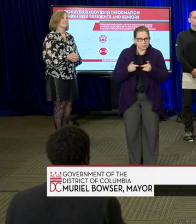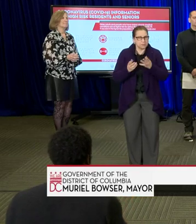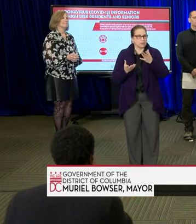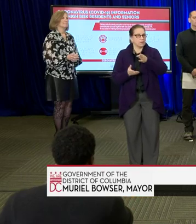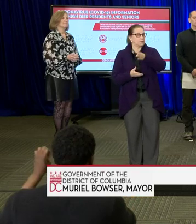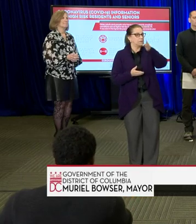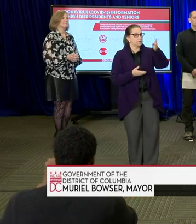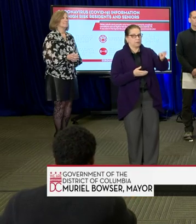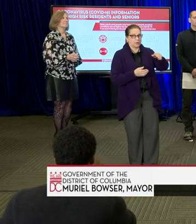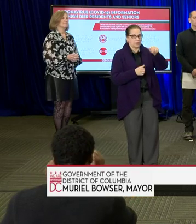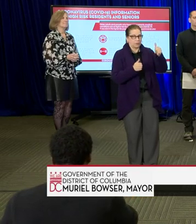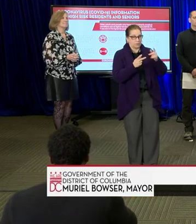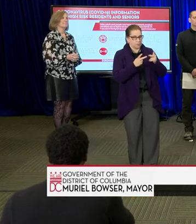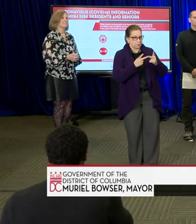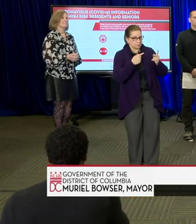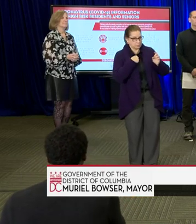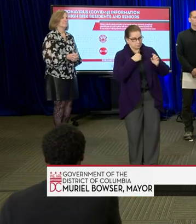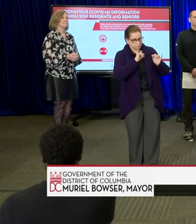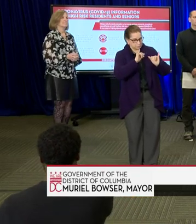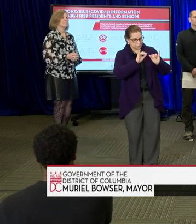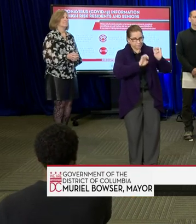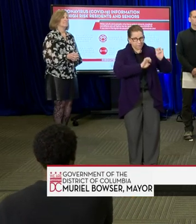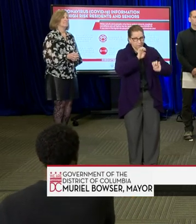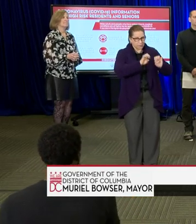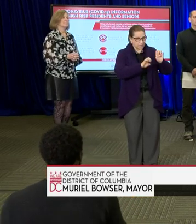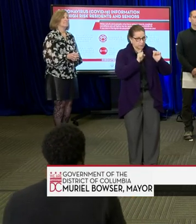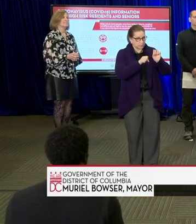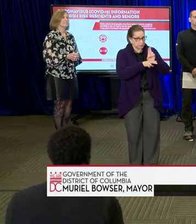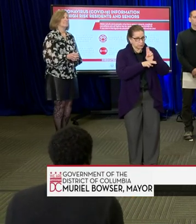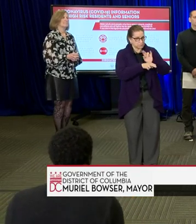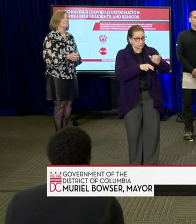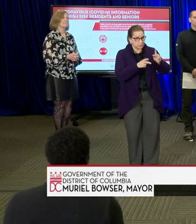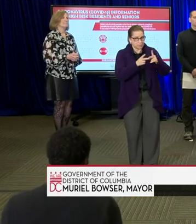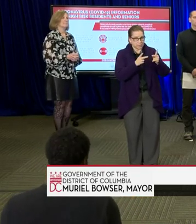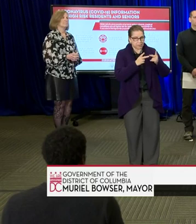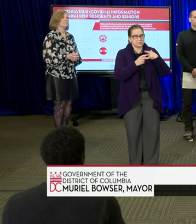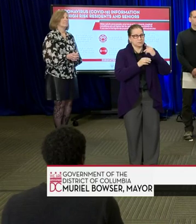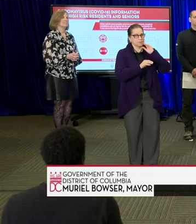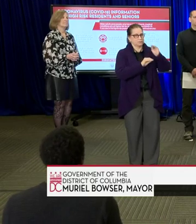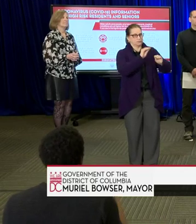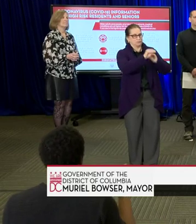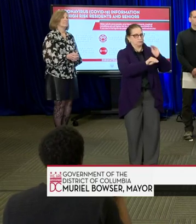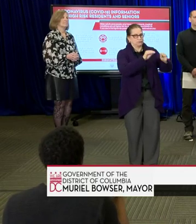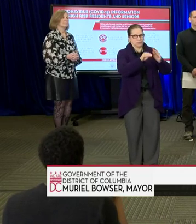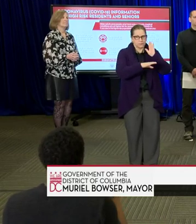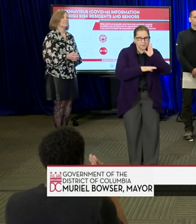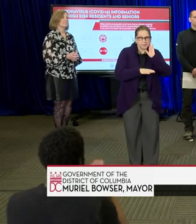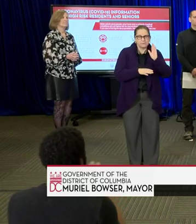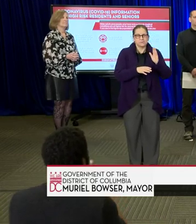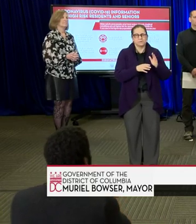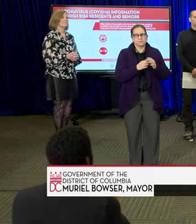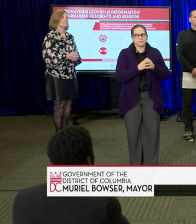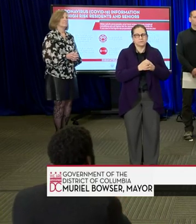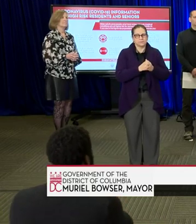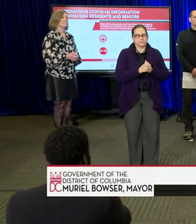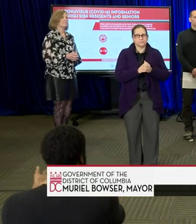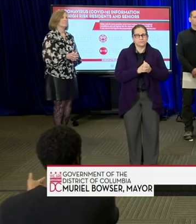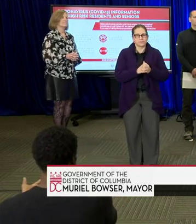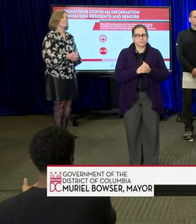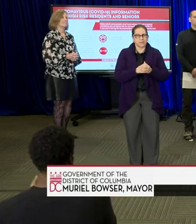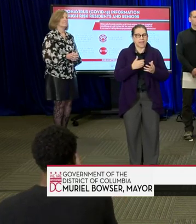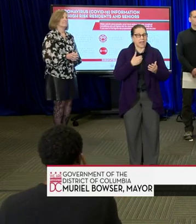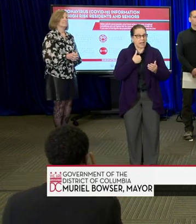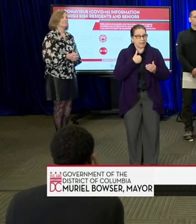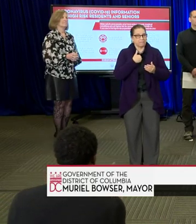We have some empty facilities that are private. That we're also looking to engage to see what